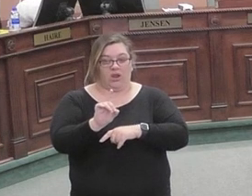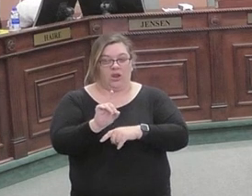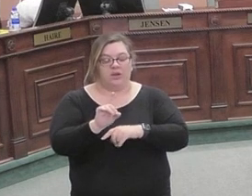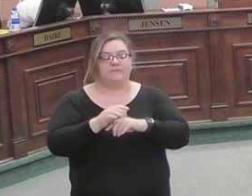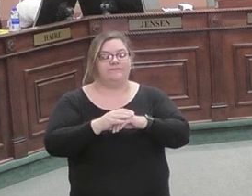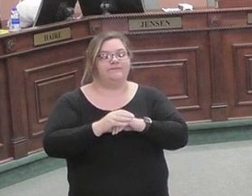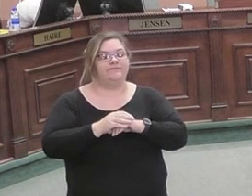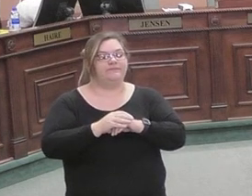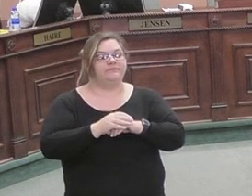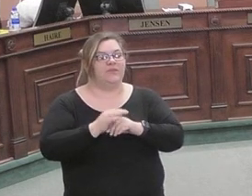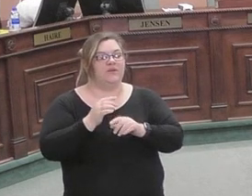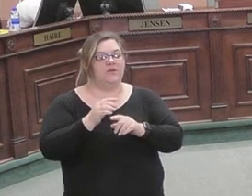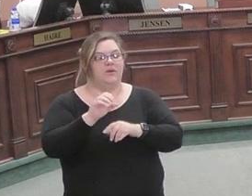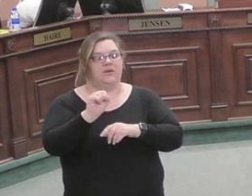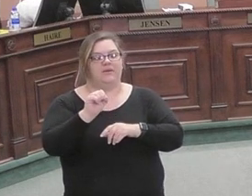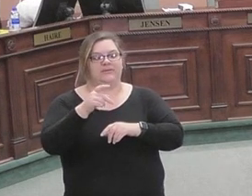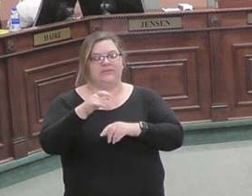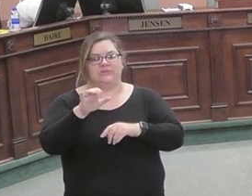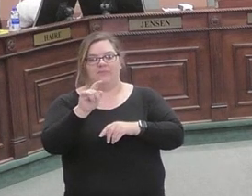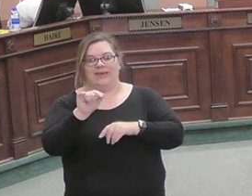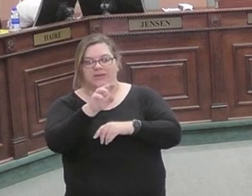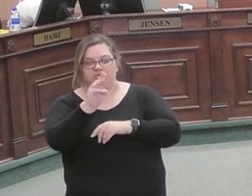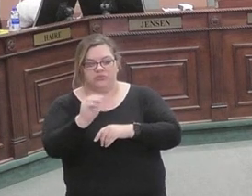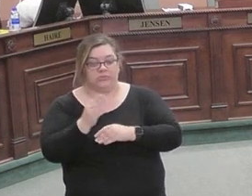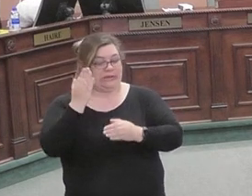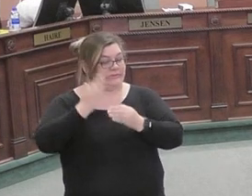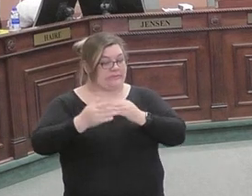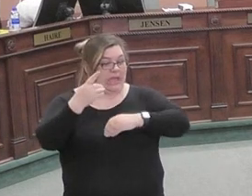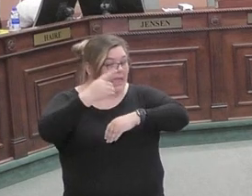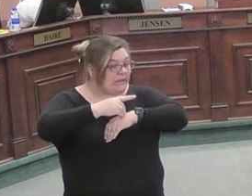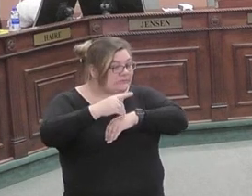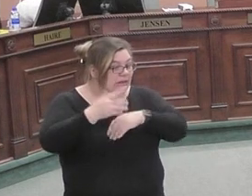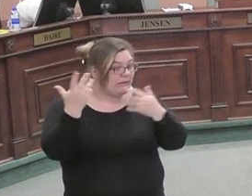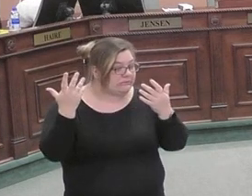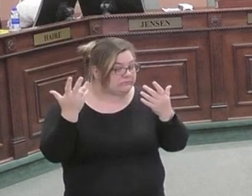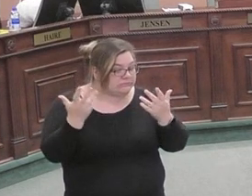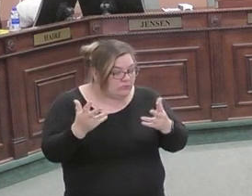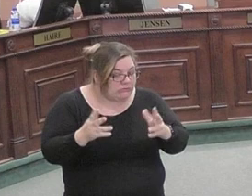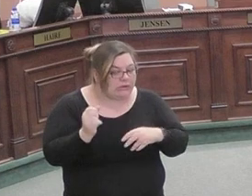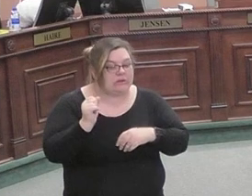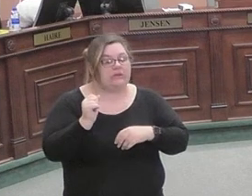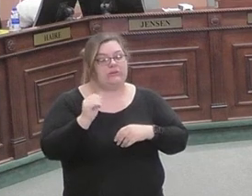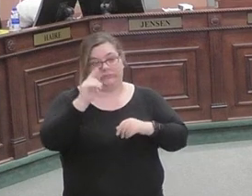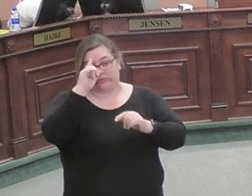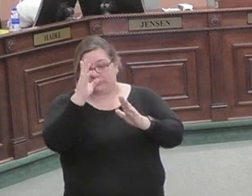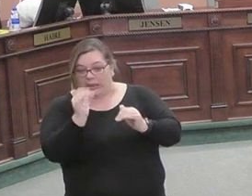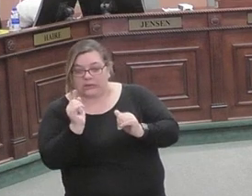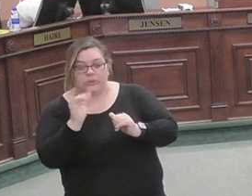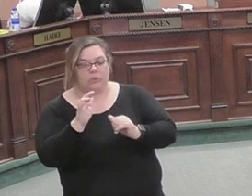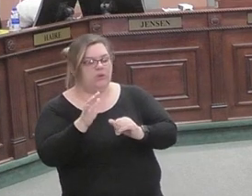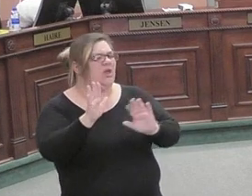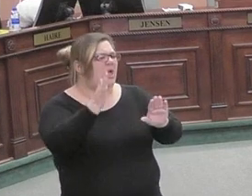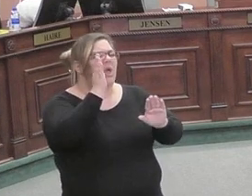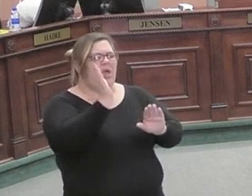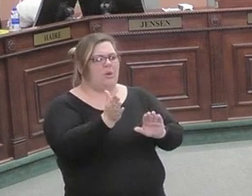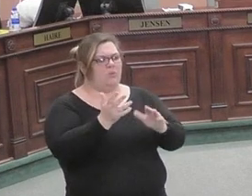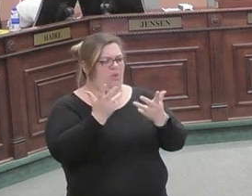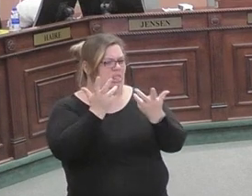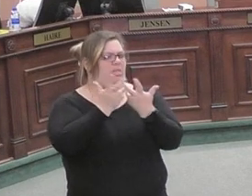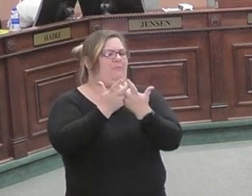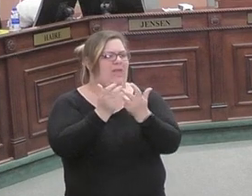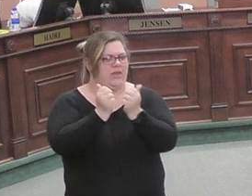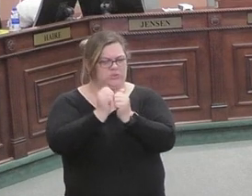Is there an end date in sight? I think Michael kind of asked that question, but is this going to dovetail with what the governor's already got going on? It will run concurrent with the governor's,